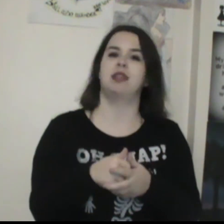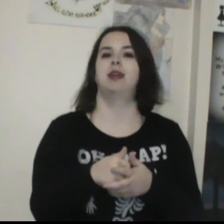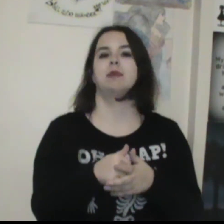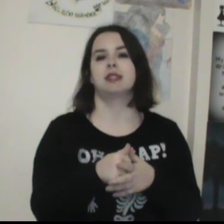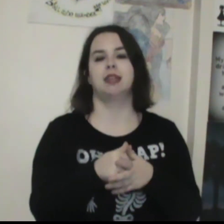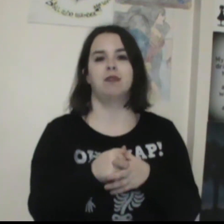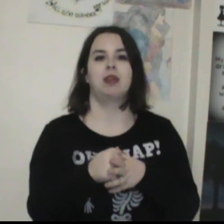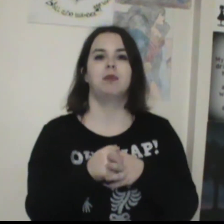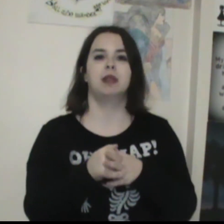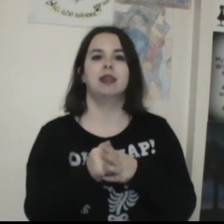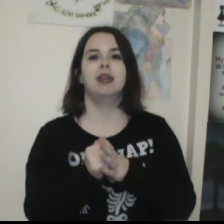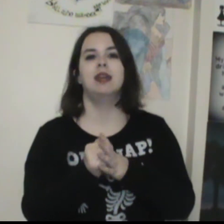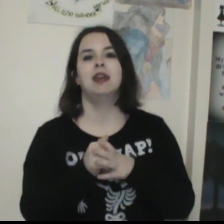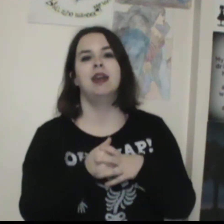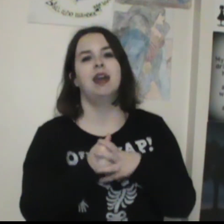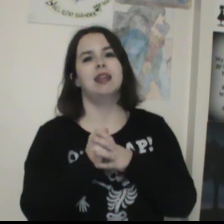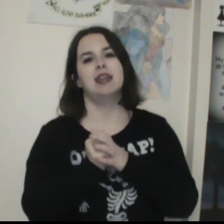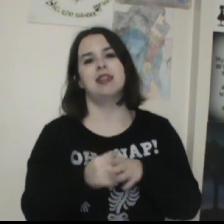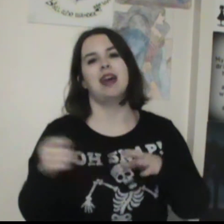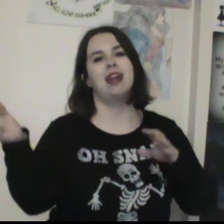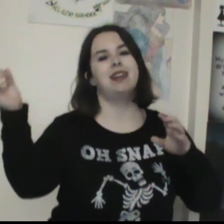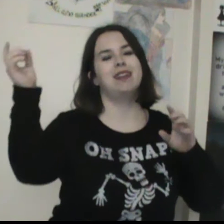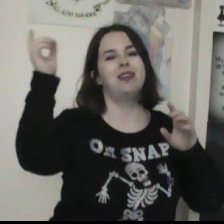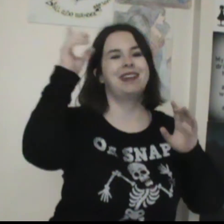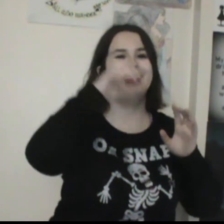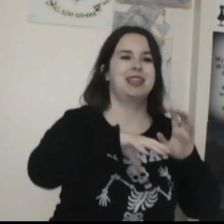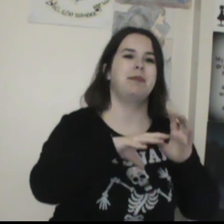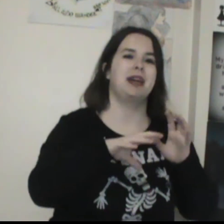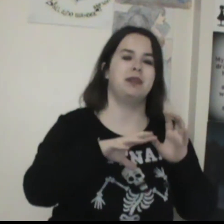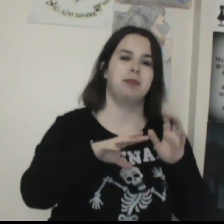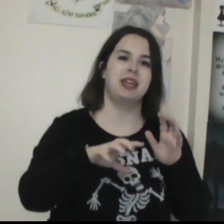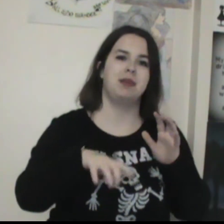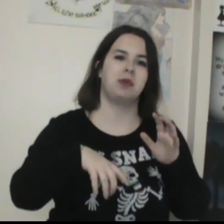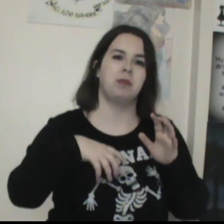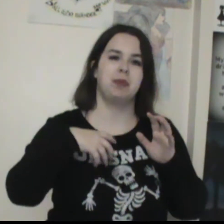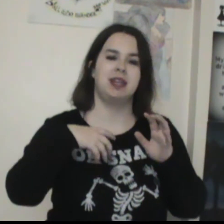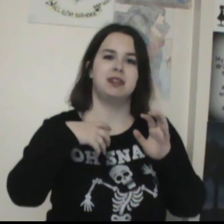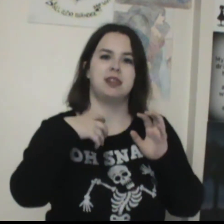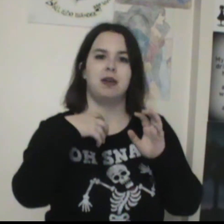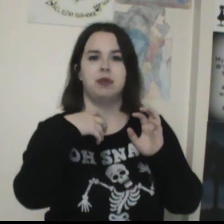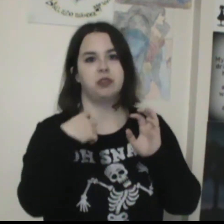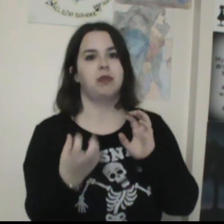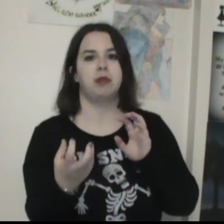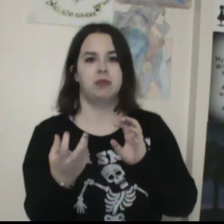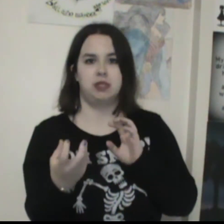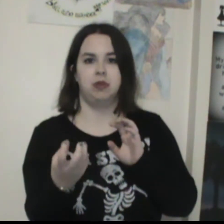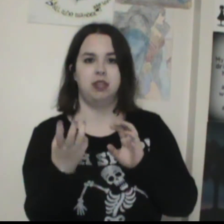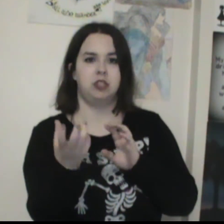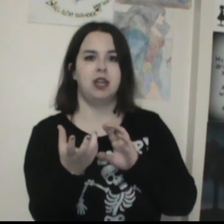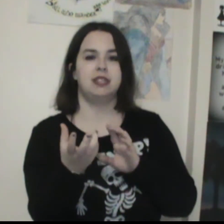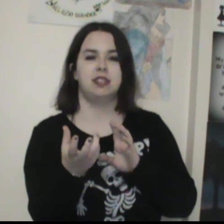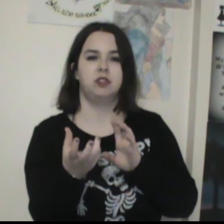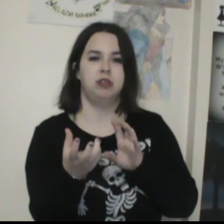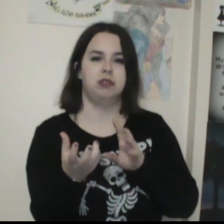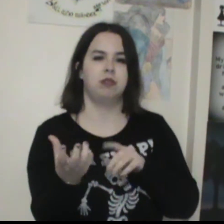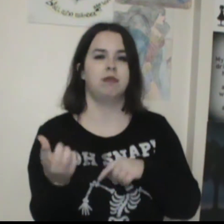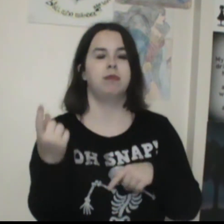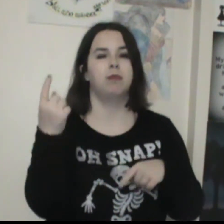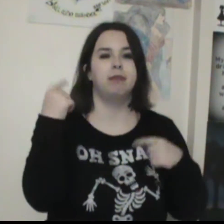that he wasn't giving it willingly. And then that all connected back to Blink, where Blink saw what Dreamer was doing to Jace, and she sort of made